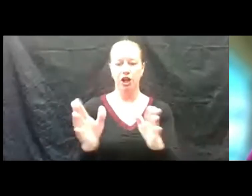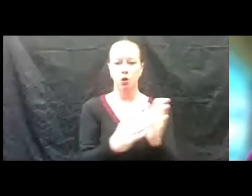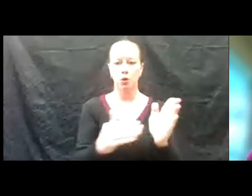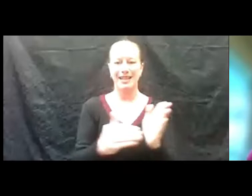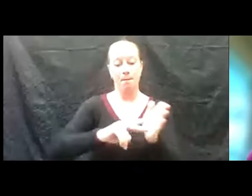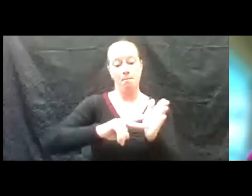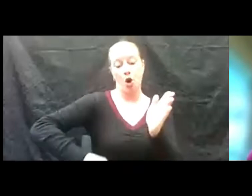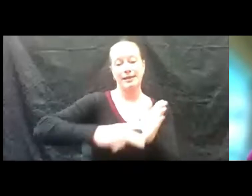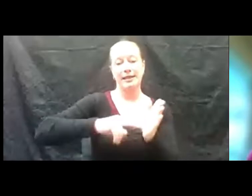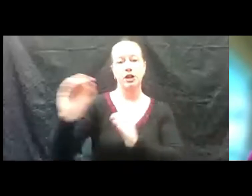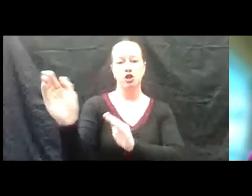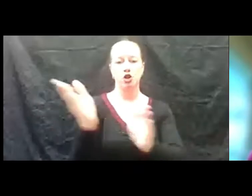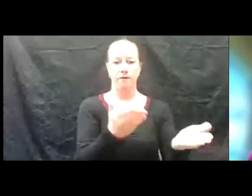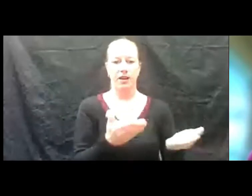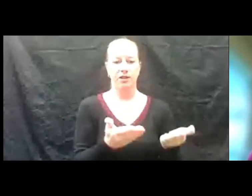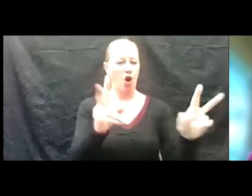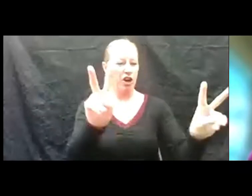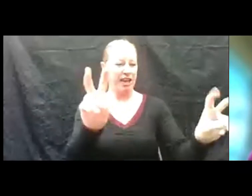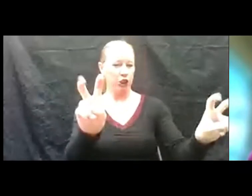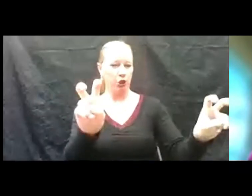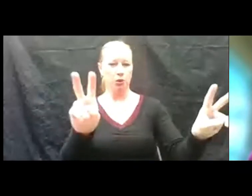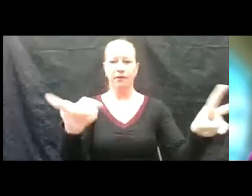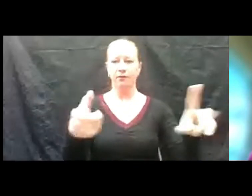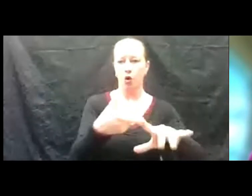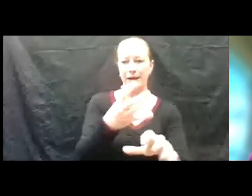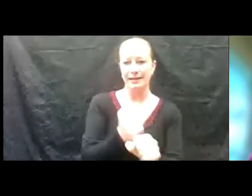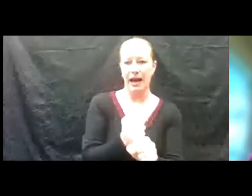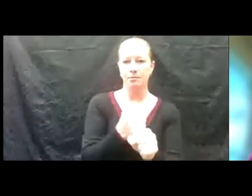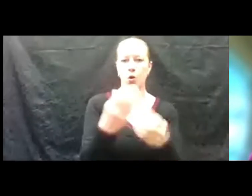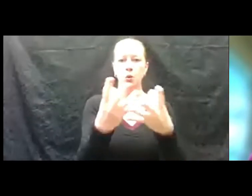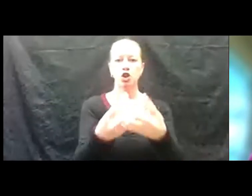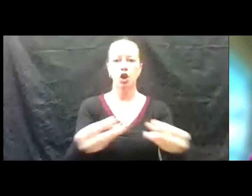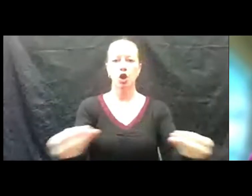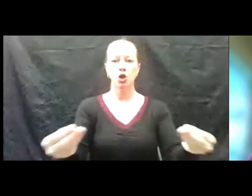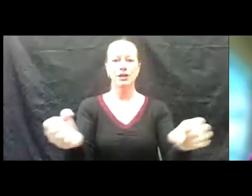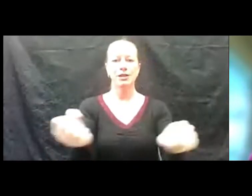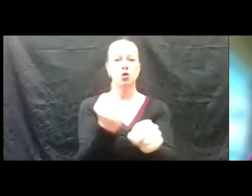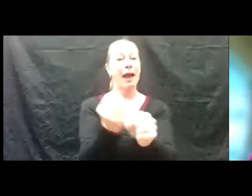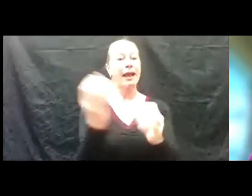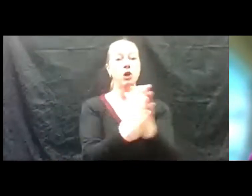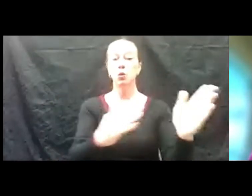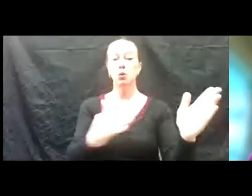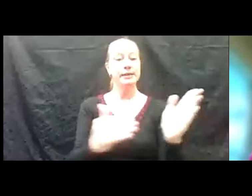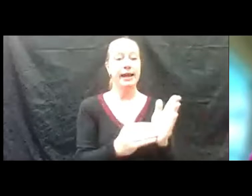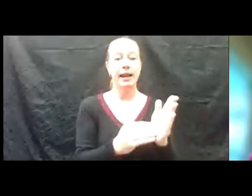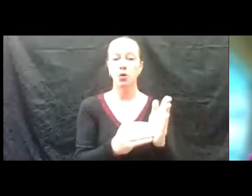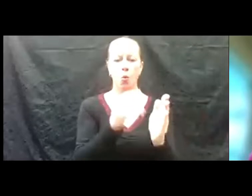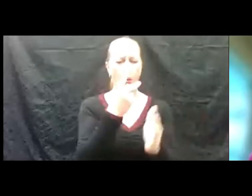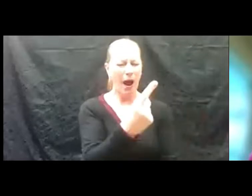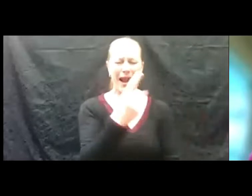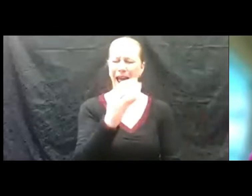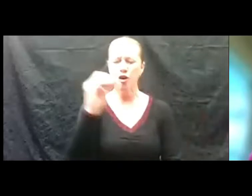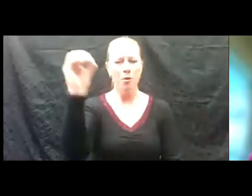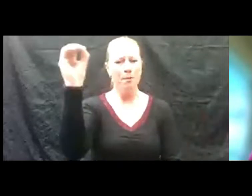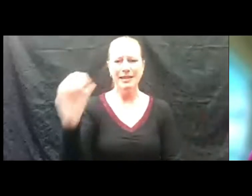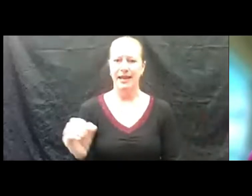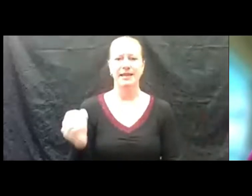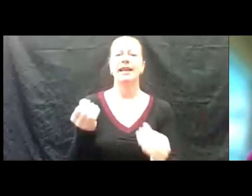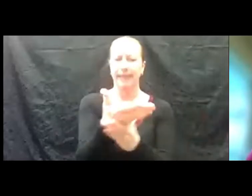Service on issues such as solutions to making New Zealand 100%